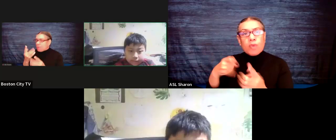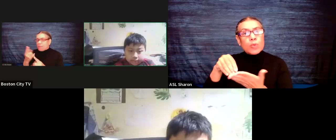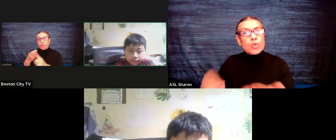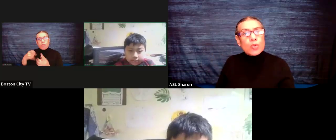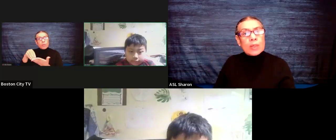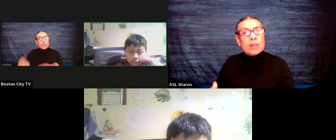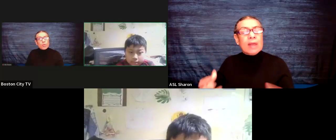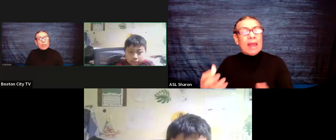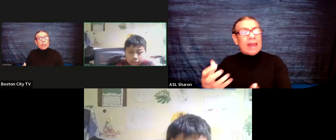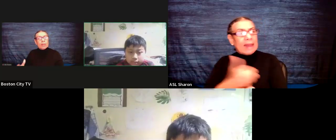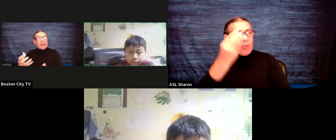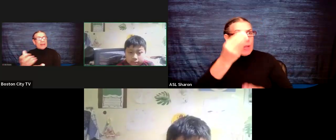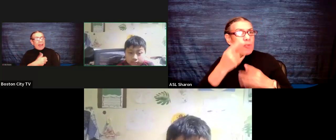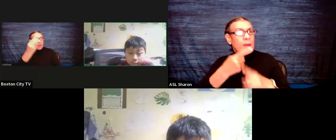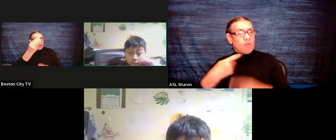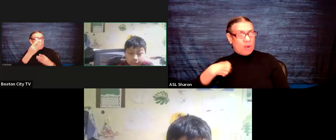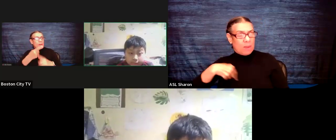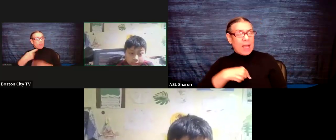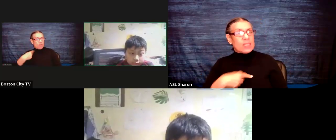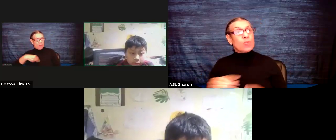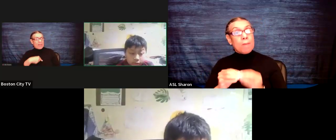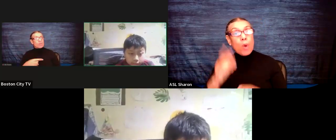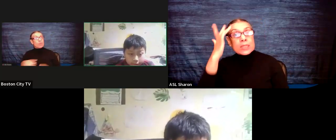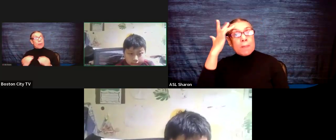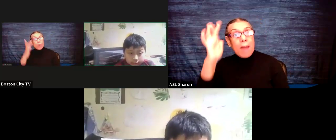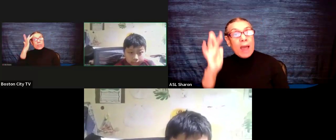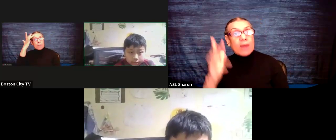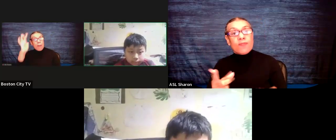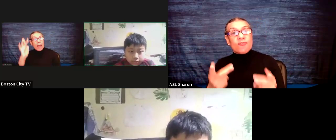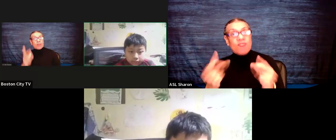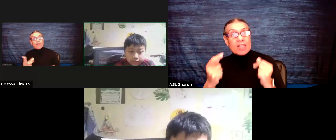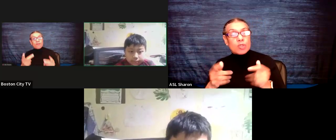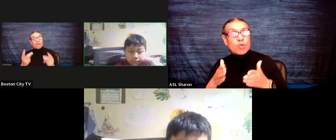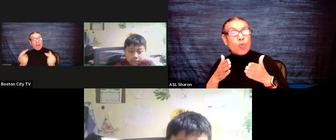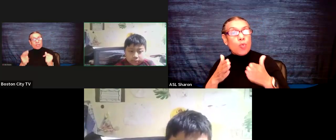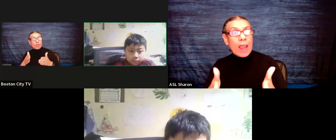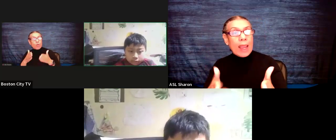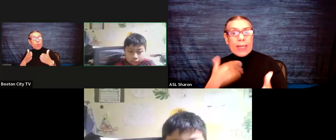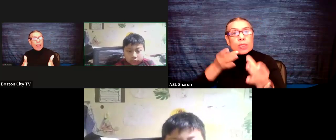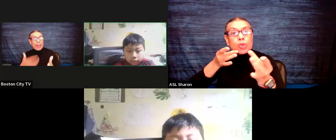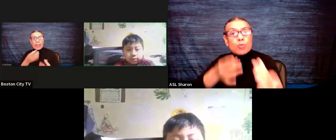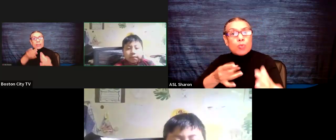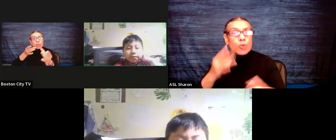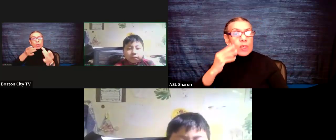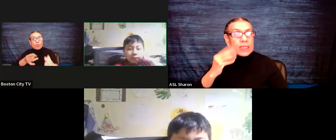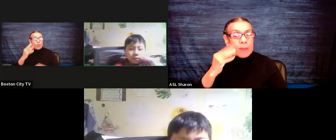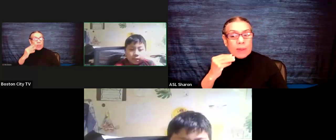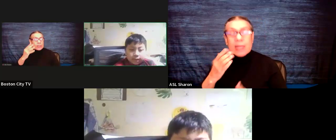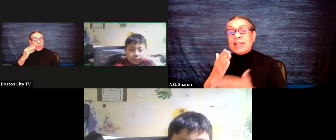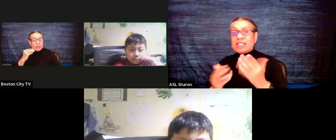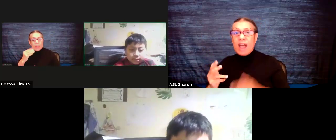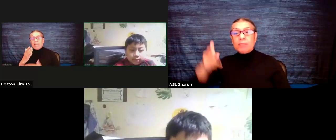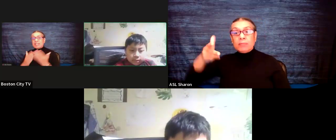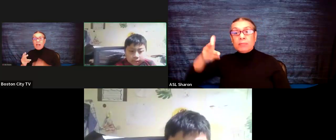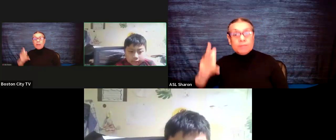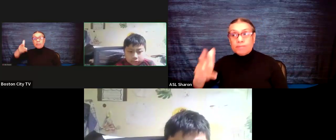and insights from us could lead to smarter, faster routes and a much smoother experience. While some thoughtful